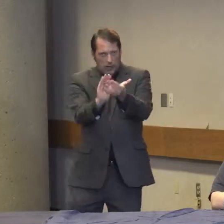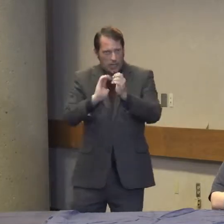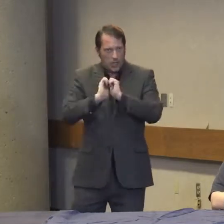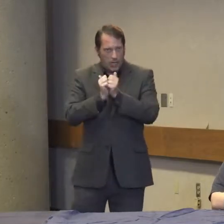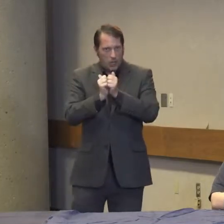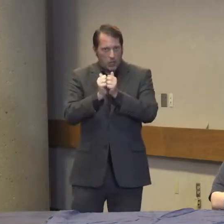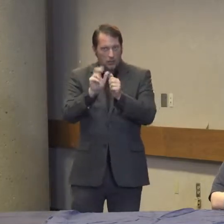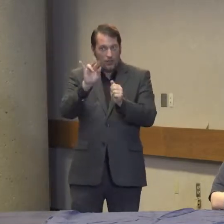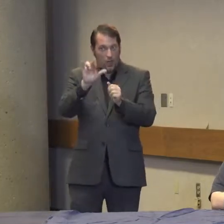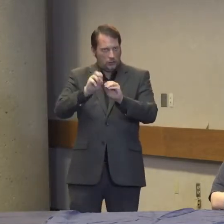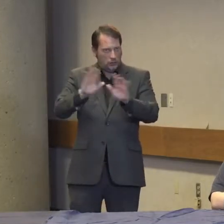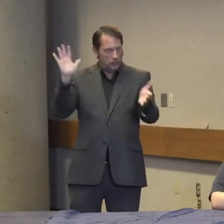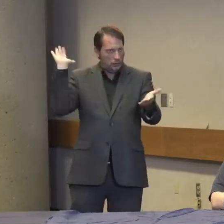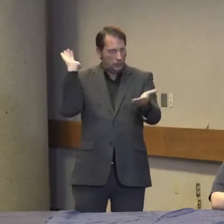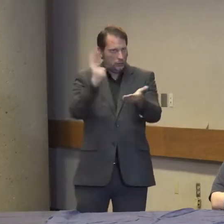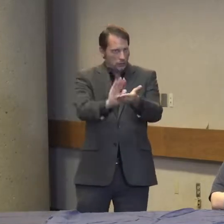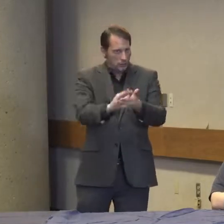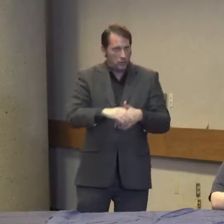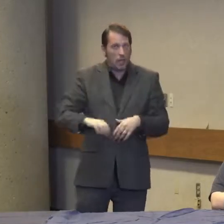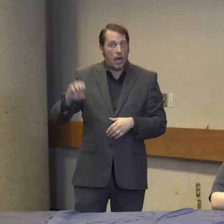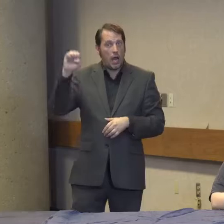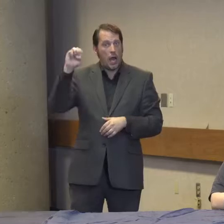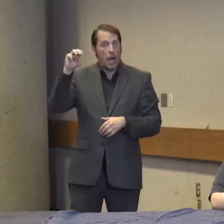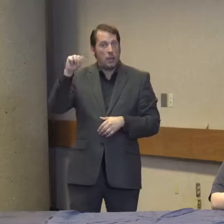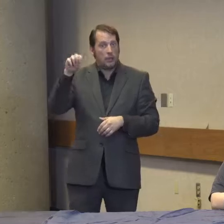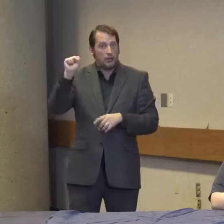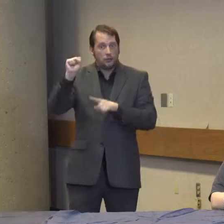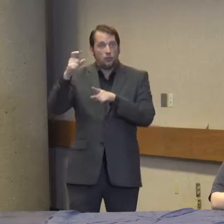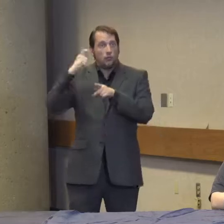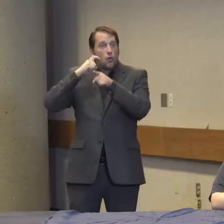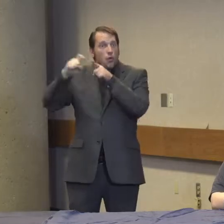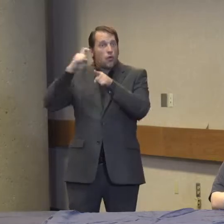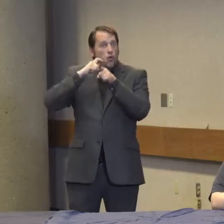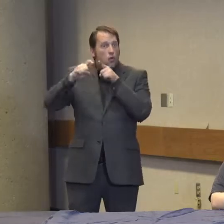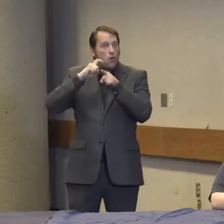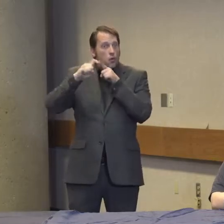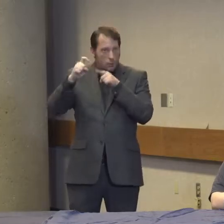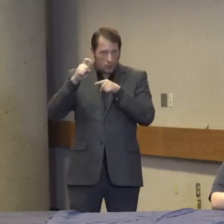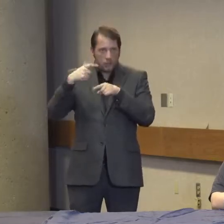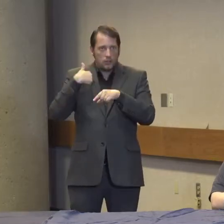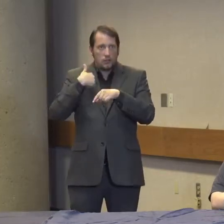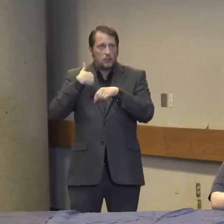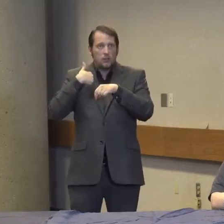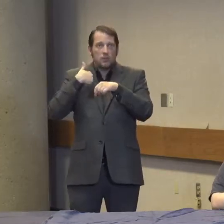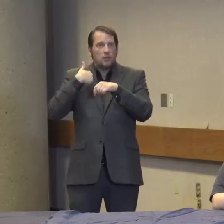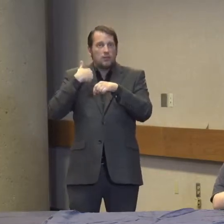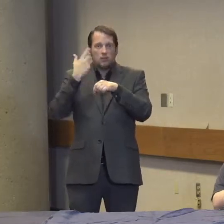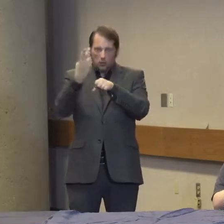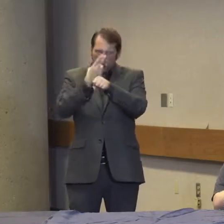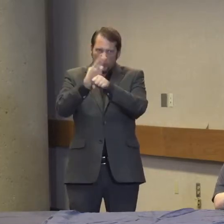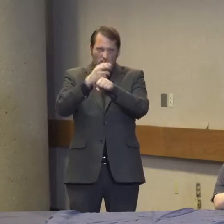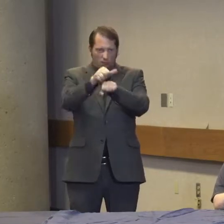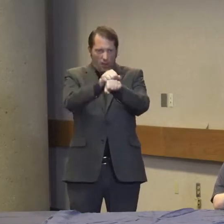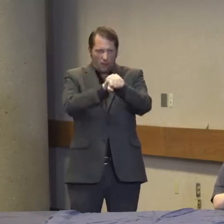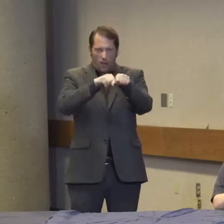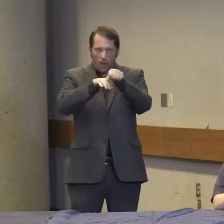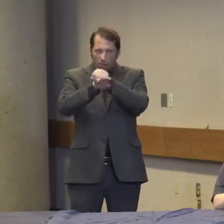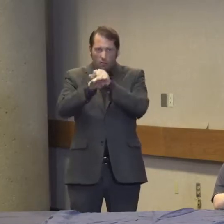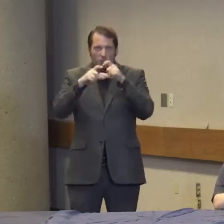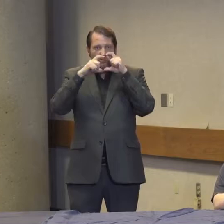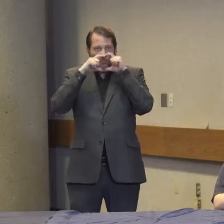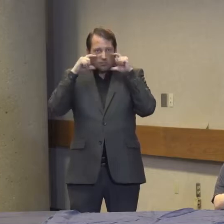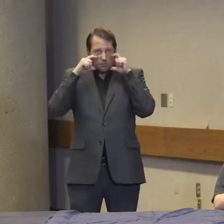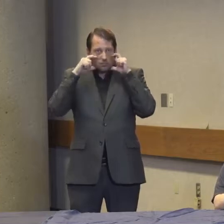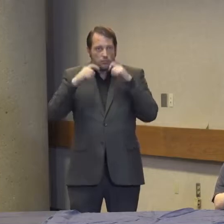EMS providers for every EMS call are wearing at least a surgical mask and gloves to every encounter. And then because we've done 911